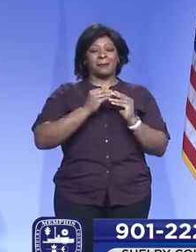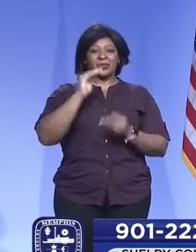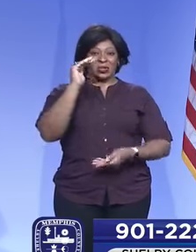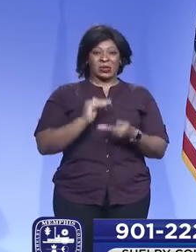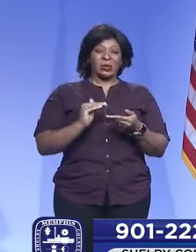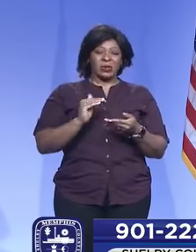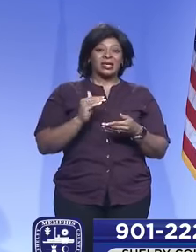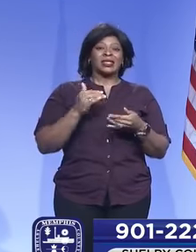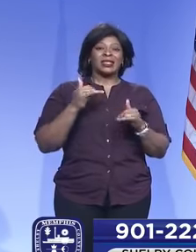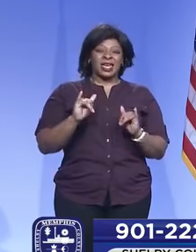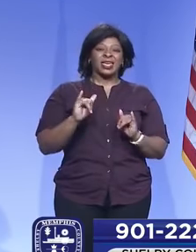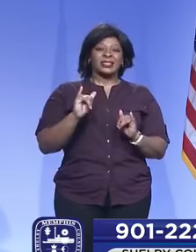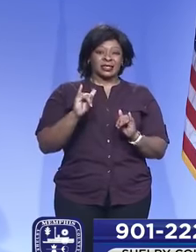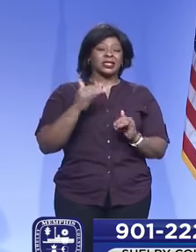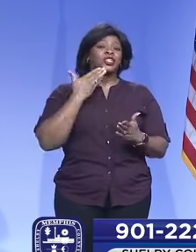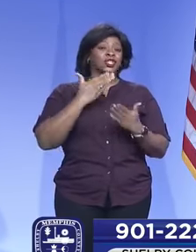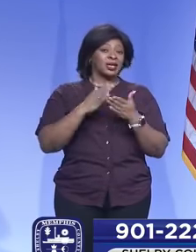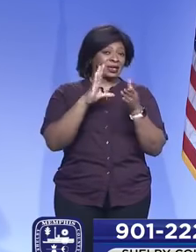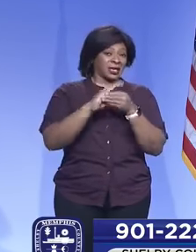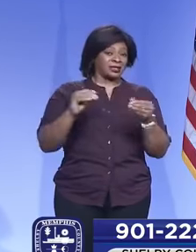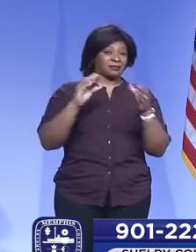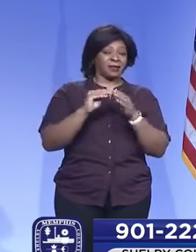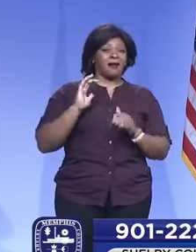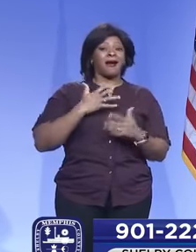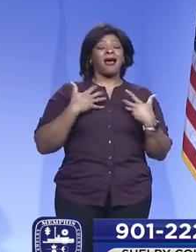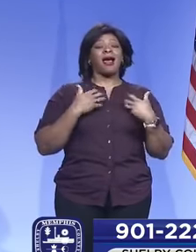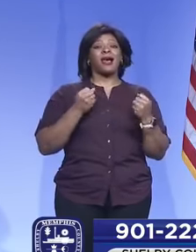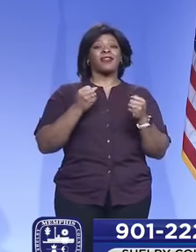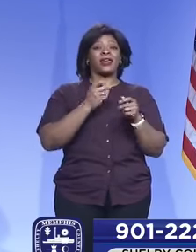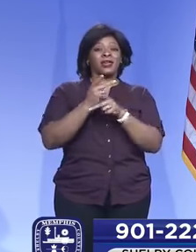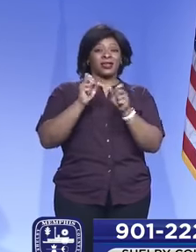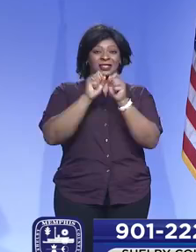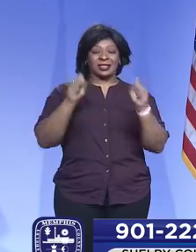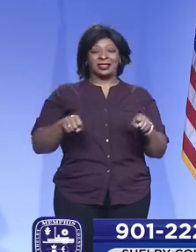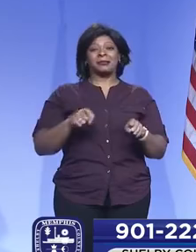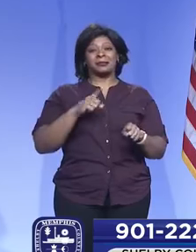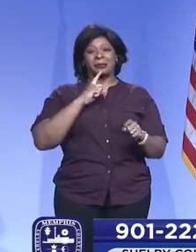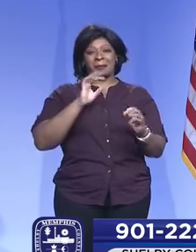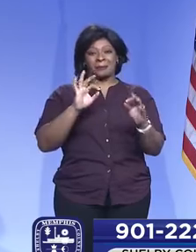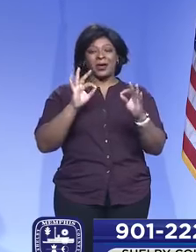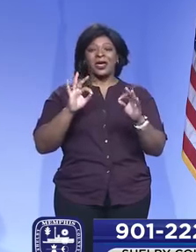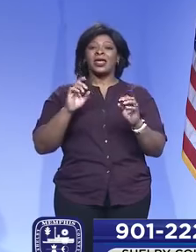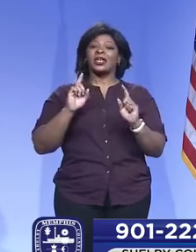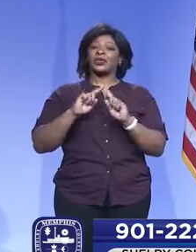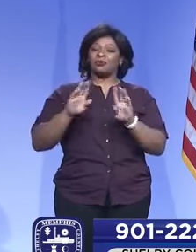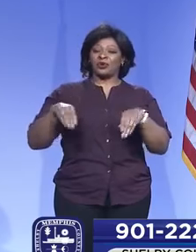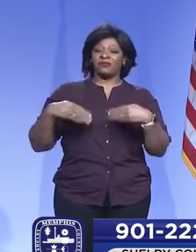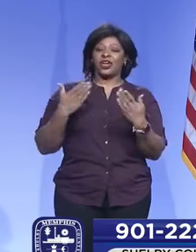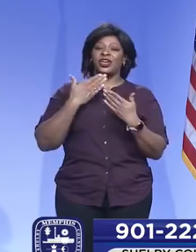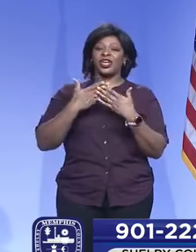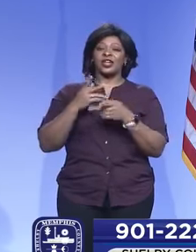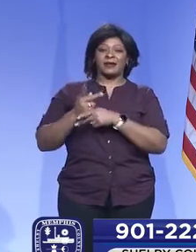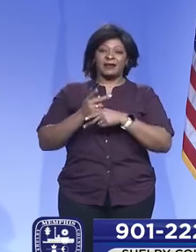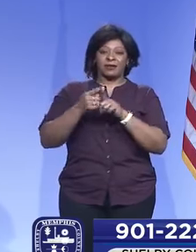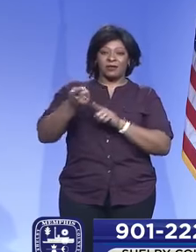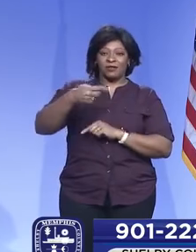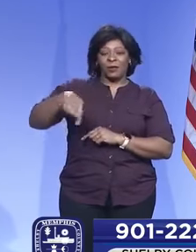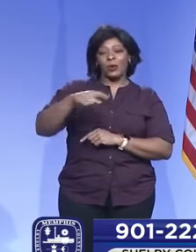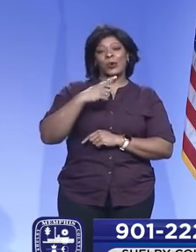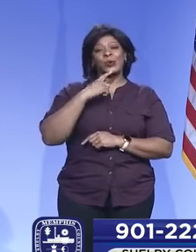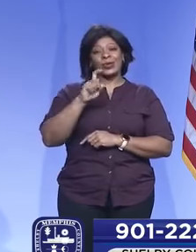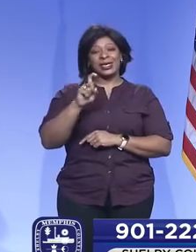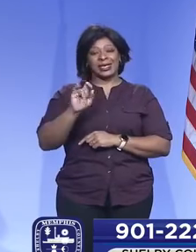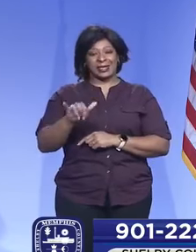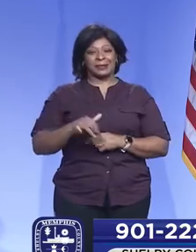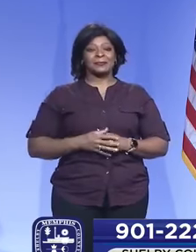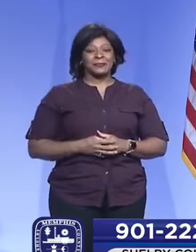is a testament to the healthcare systems that we have locally and the ability to provide care to those who need